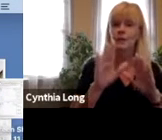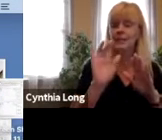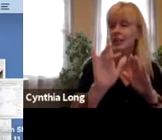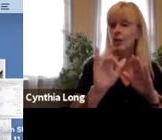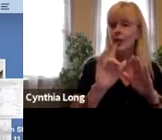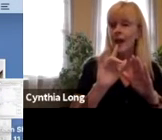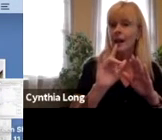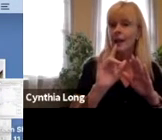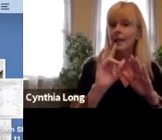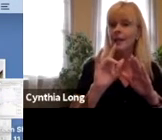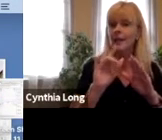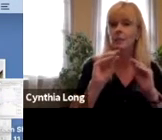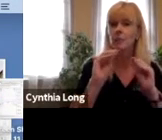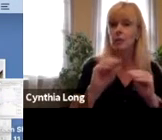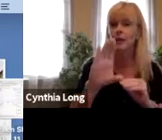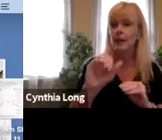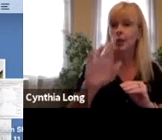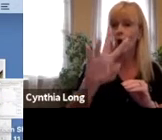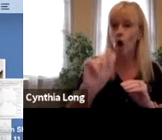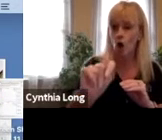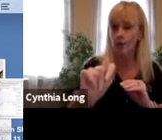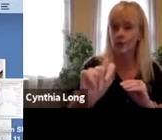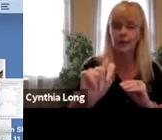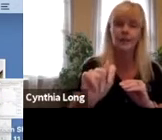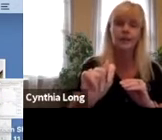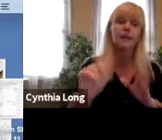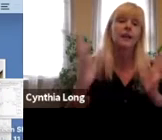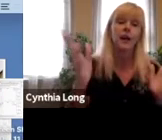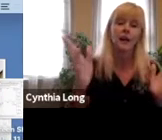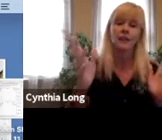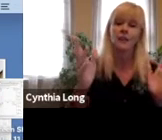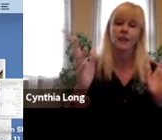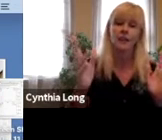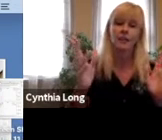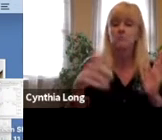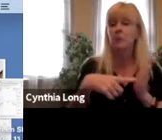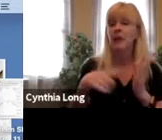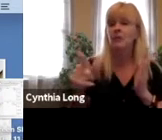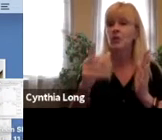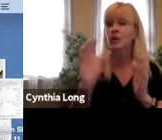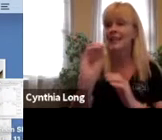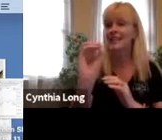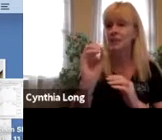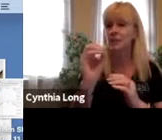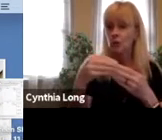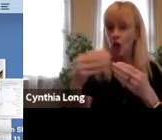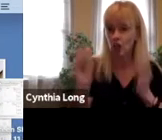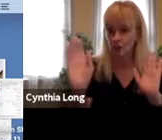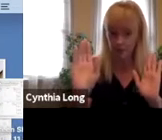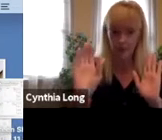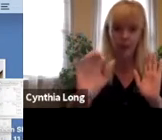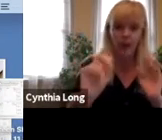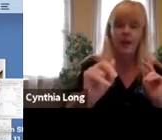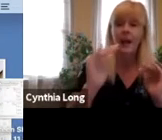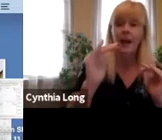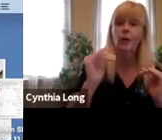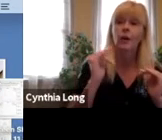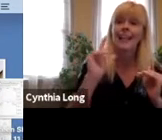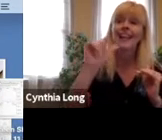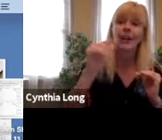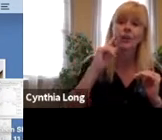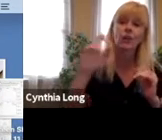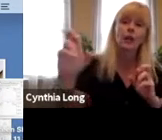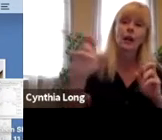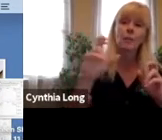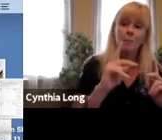to do is click on that and then put it in the cart and then pay for it at $0.